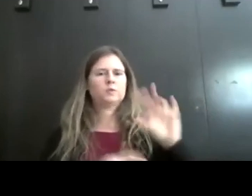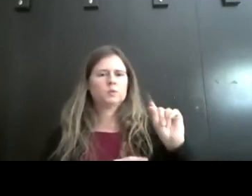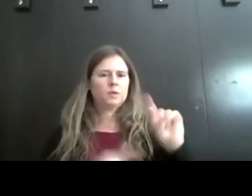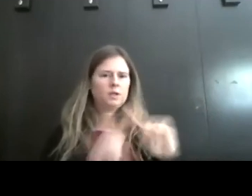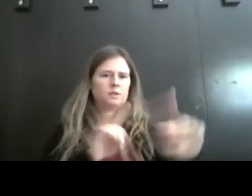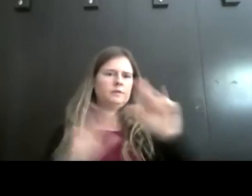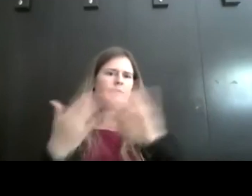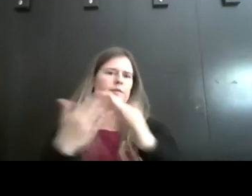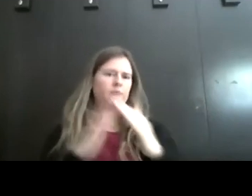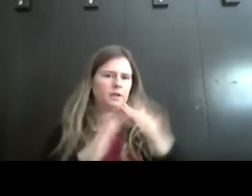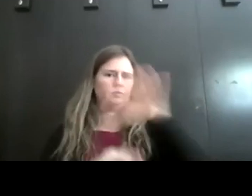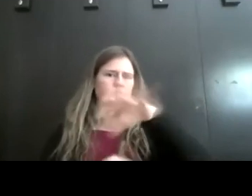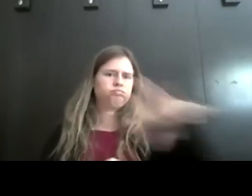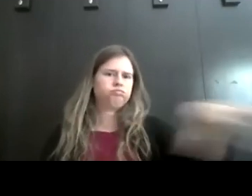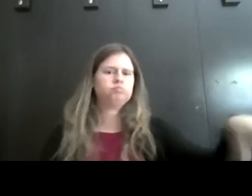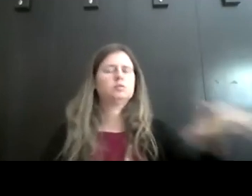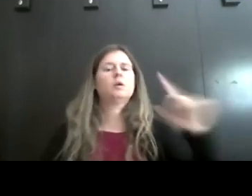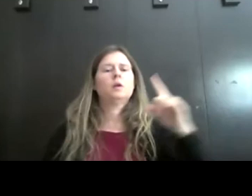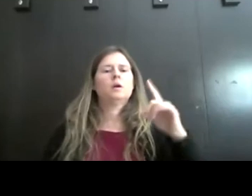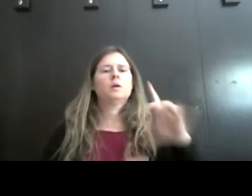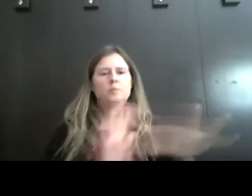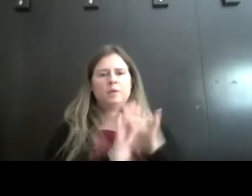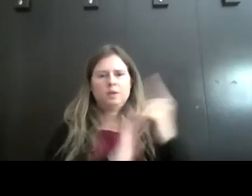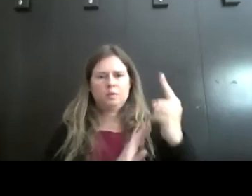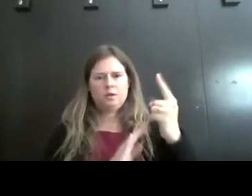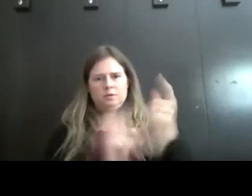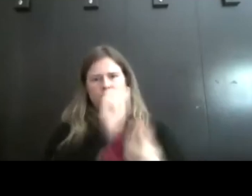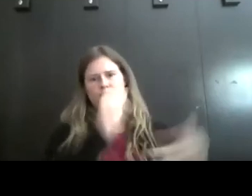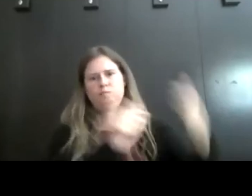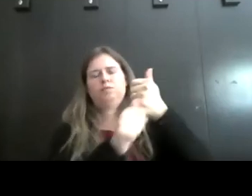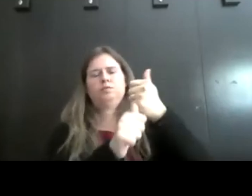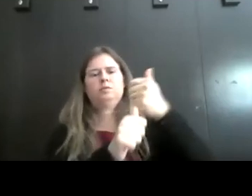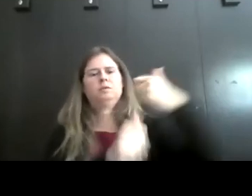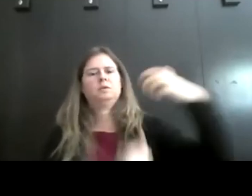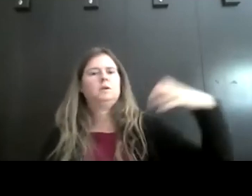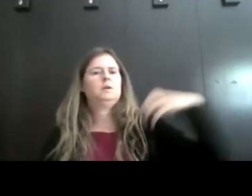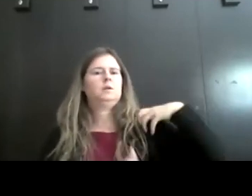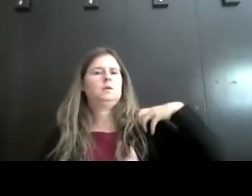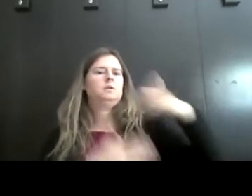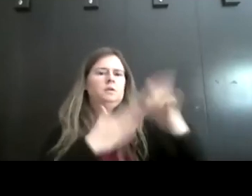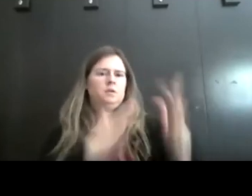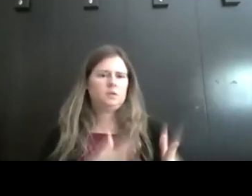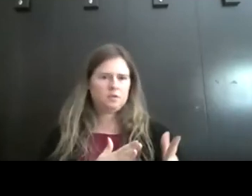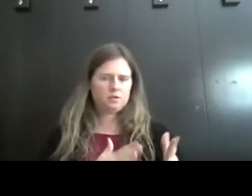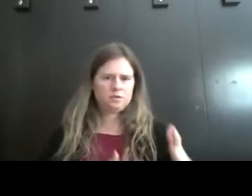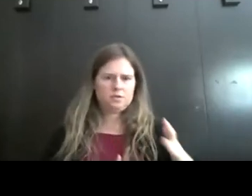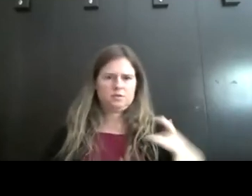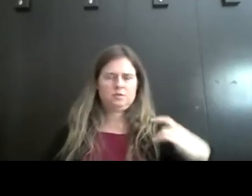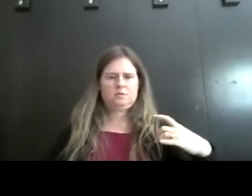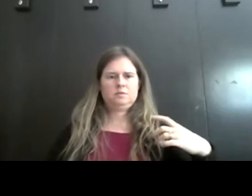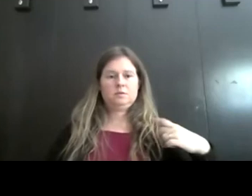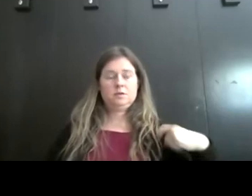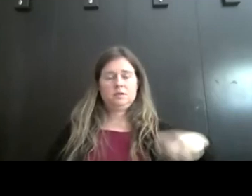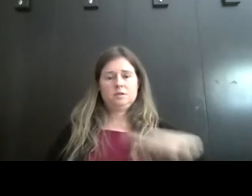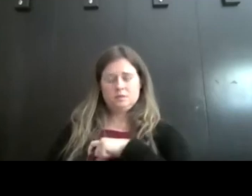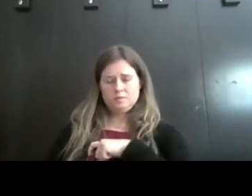and they would pick one to be the leader of the leaders. And at European contact in the